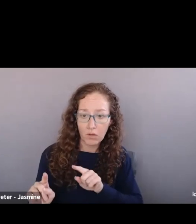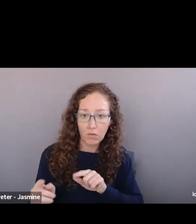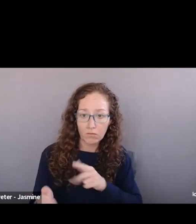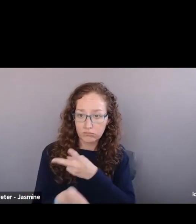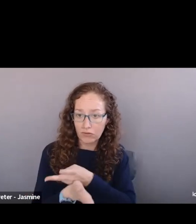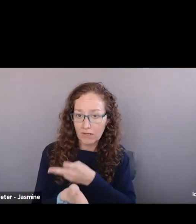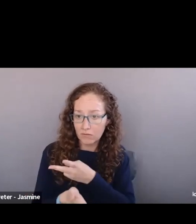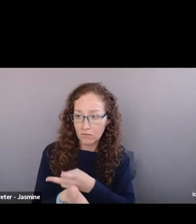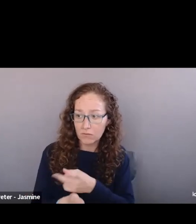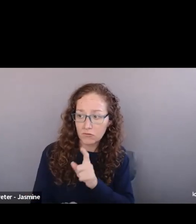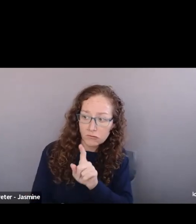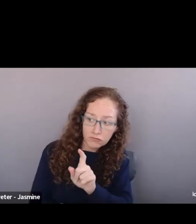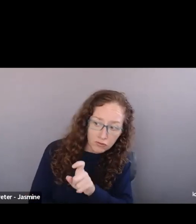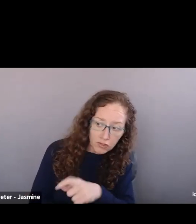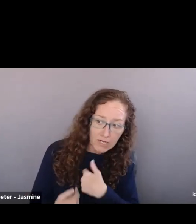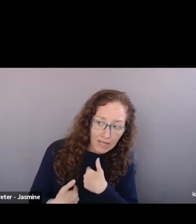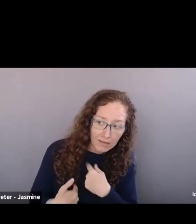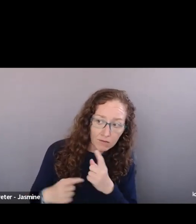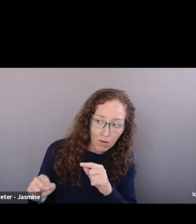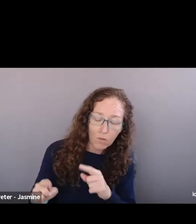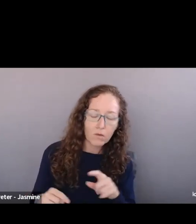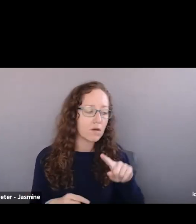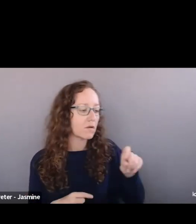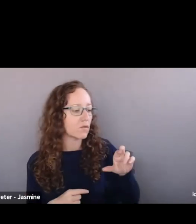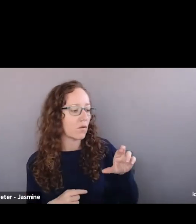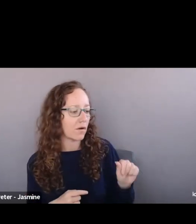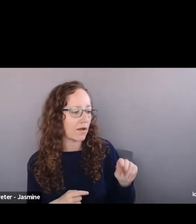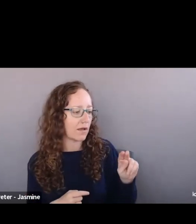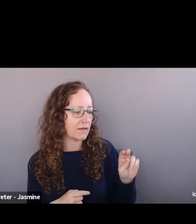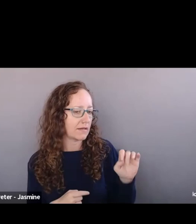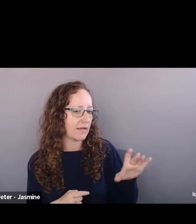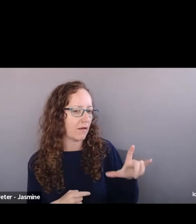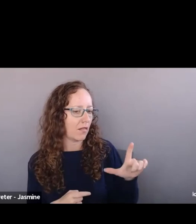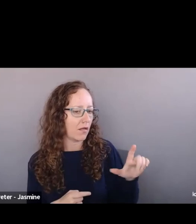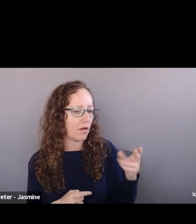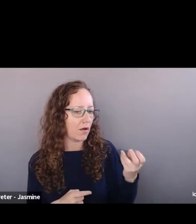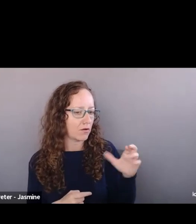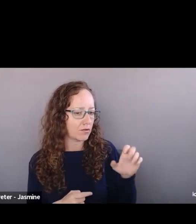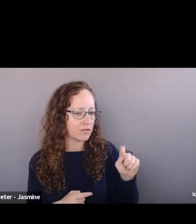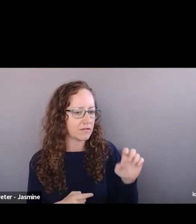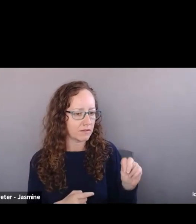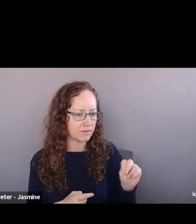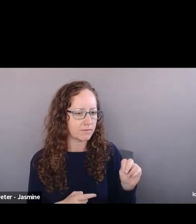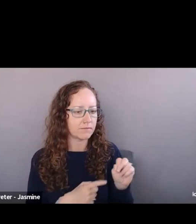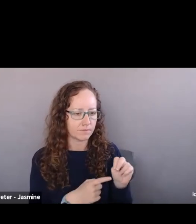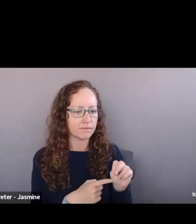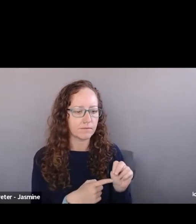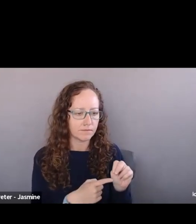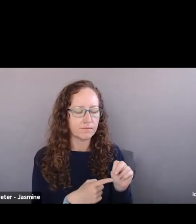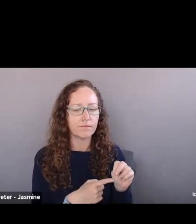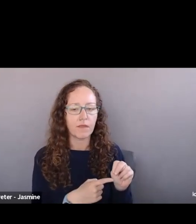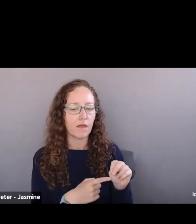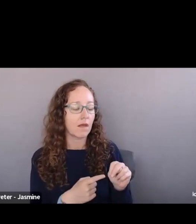Hurston, the great American writer, said that there are years that ask questions and years that answer them.